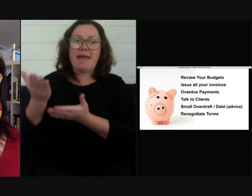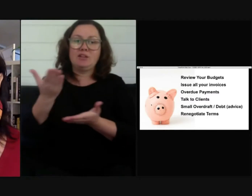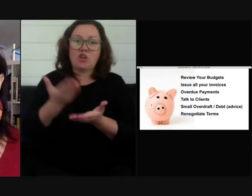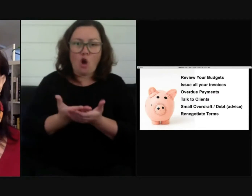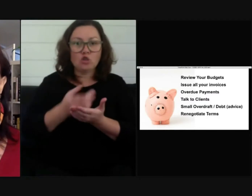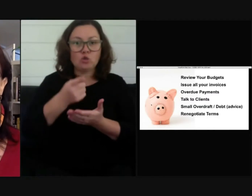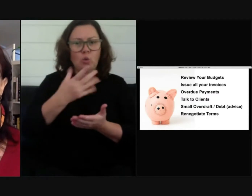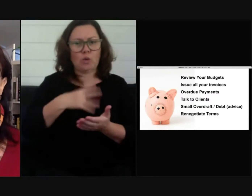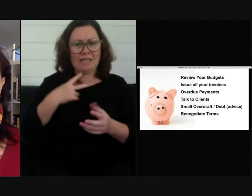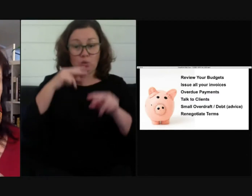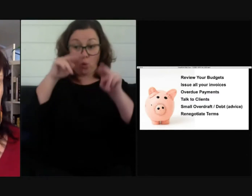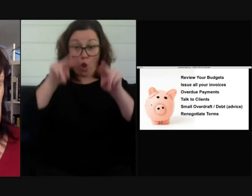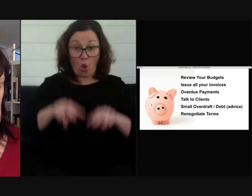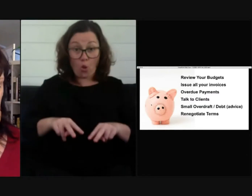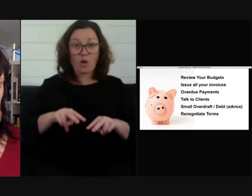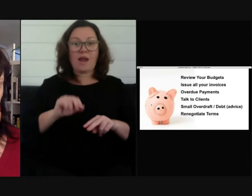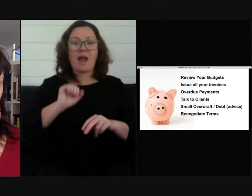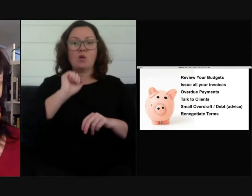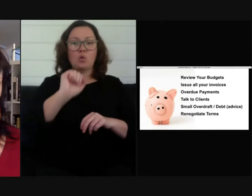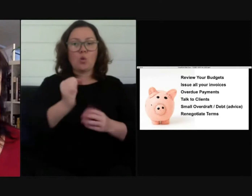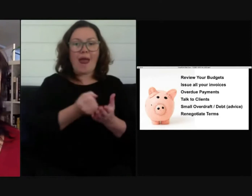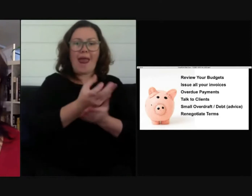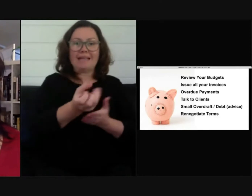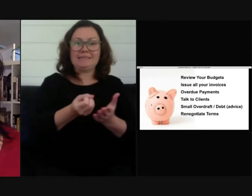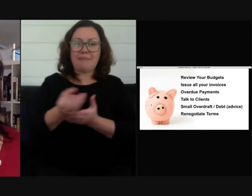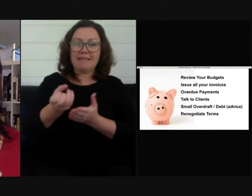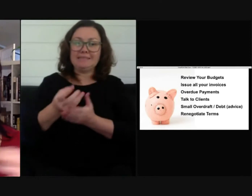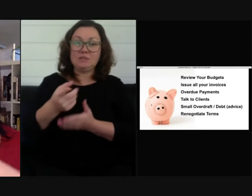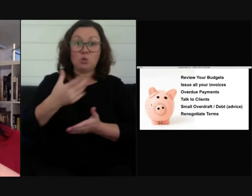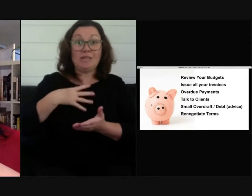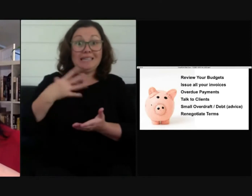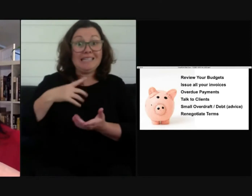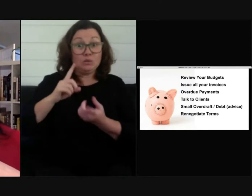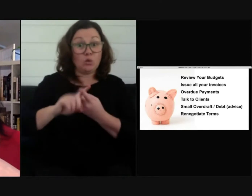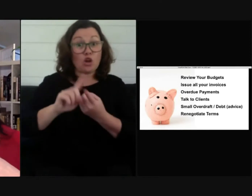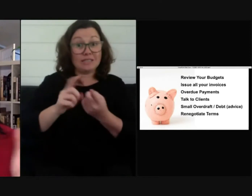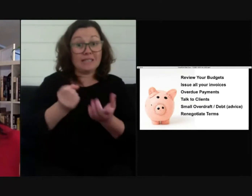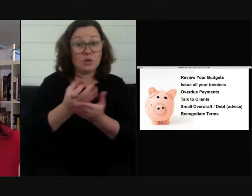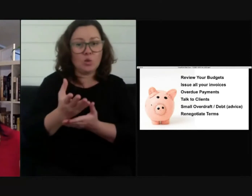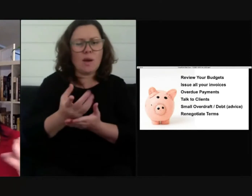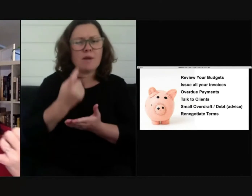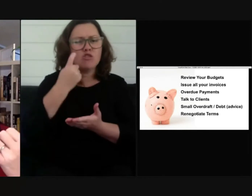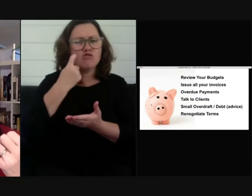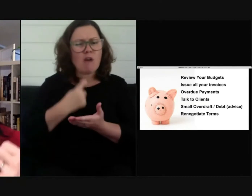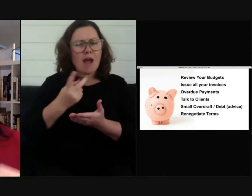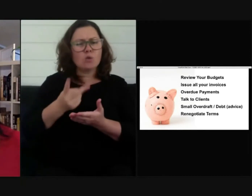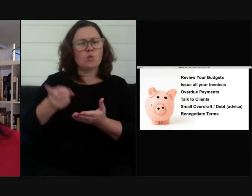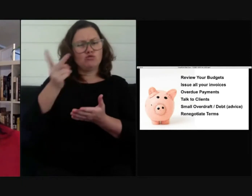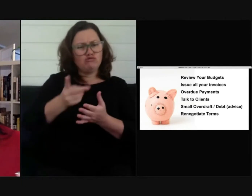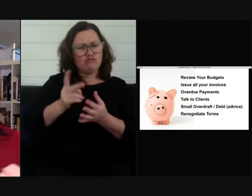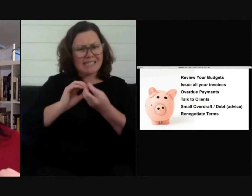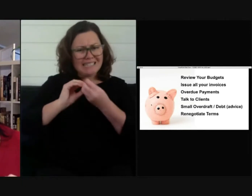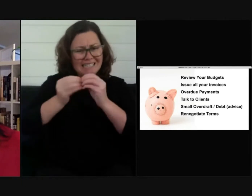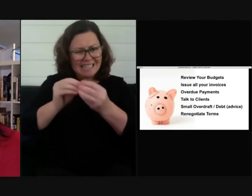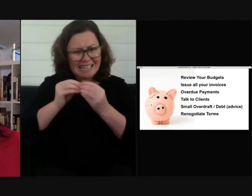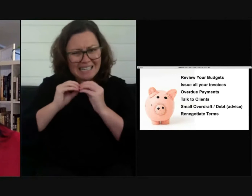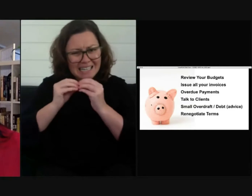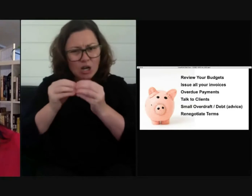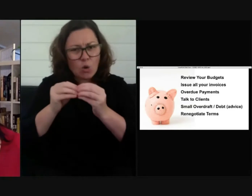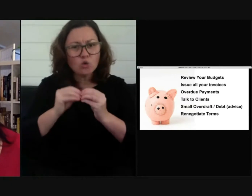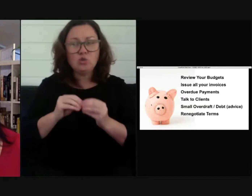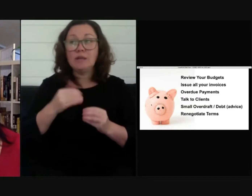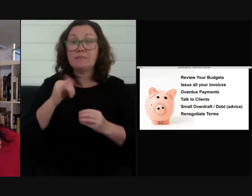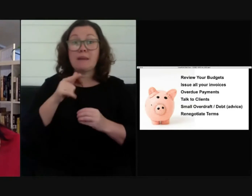to continue to spend and seeing if you can renegotiate anything and everything from your mortgage or your rent to